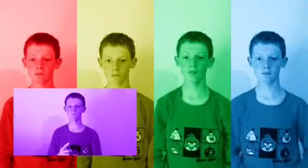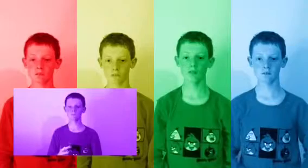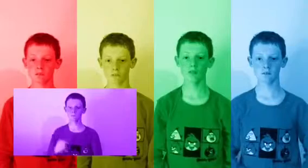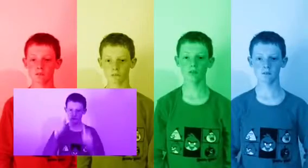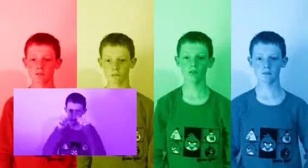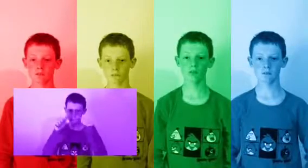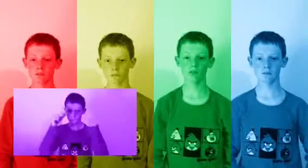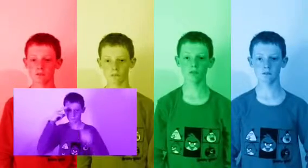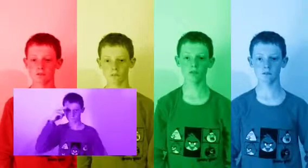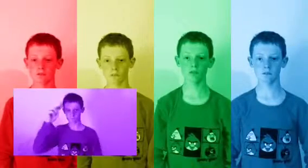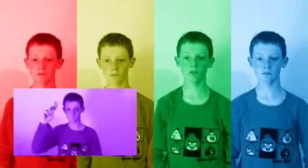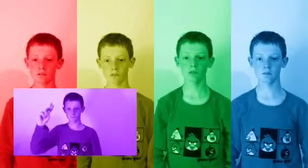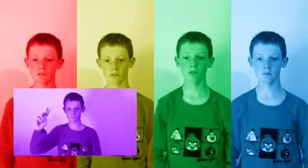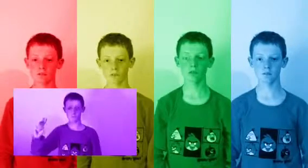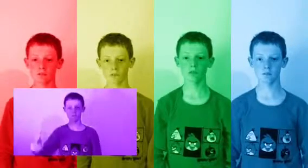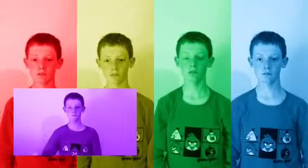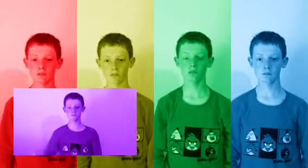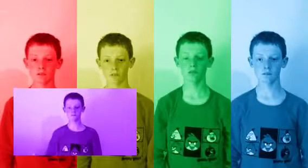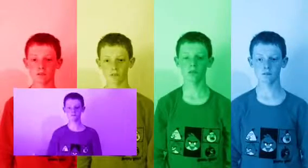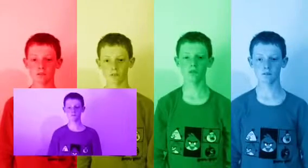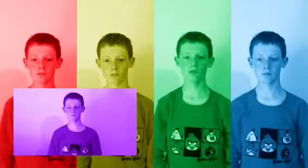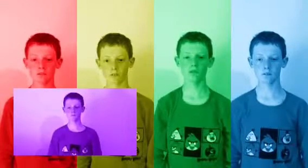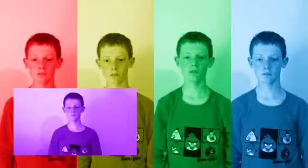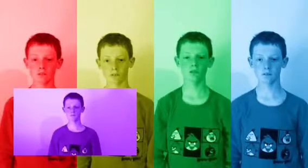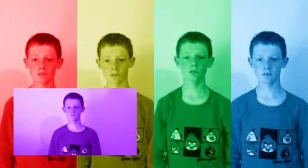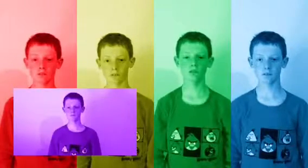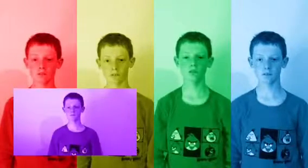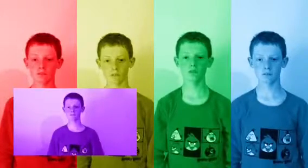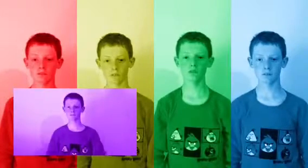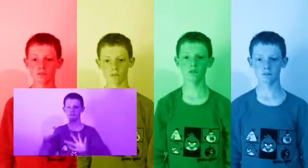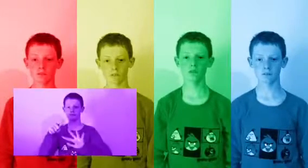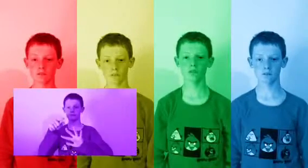one owl named after the vowel,